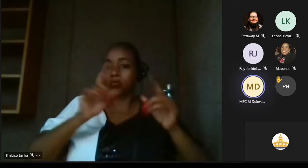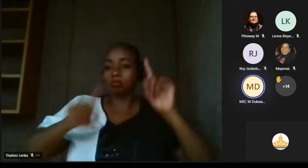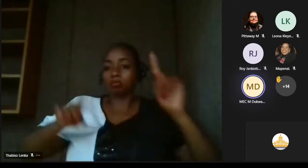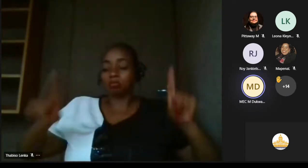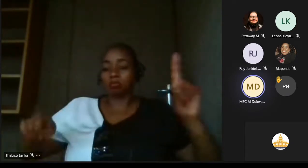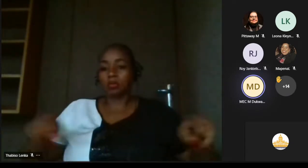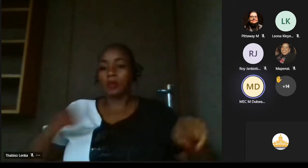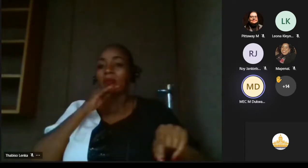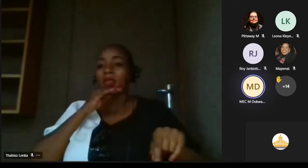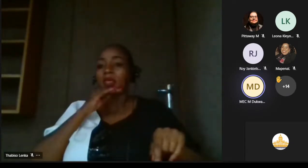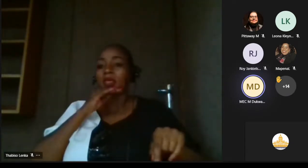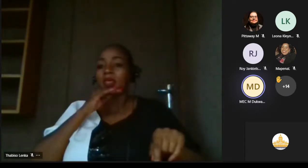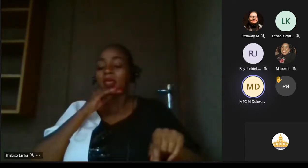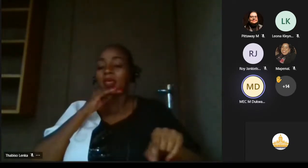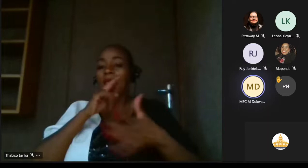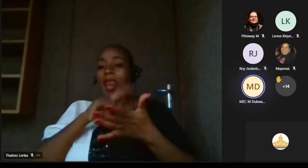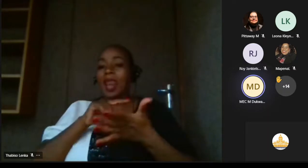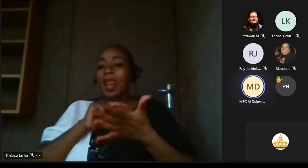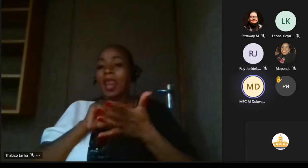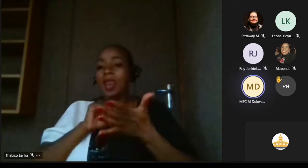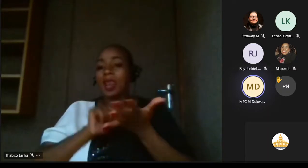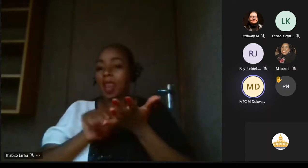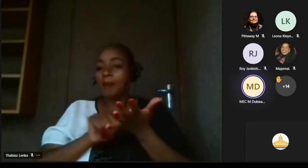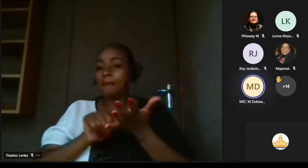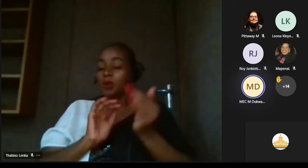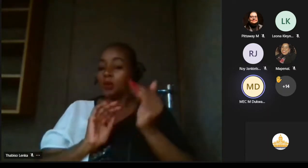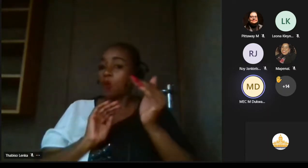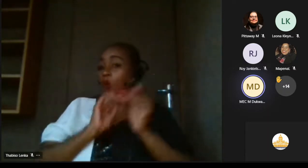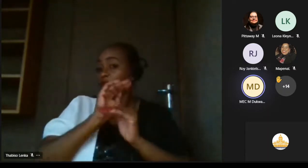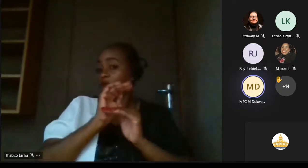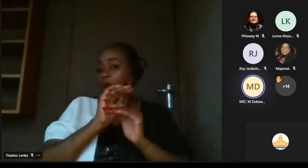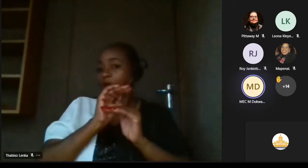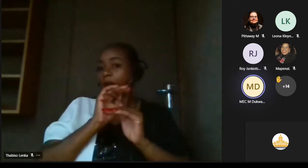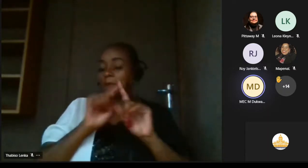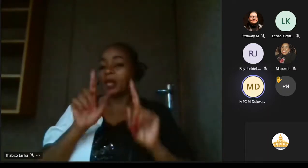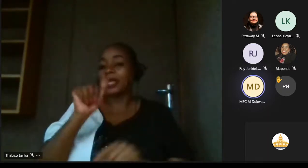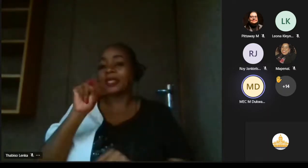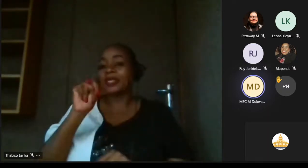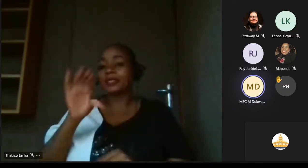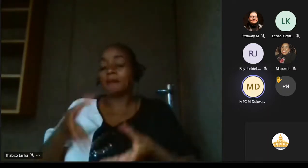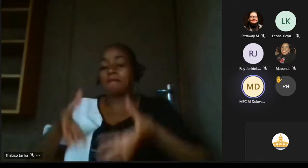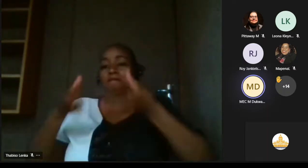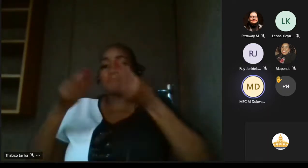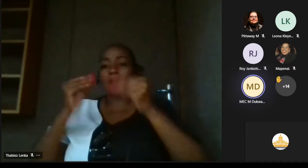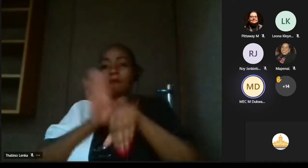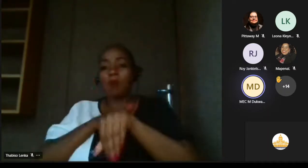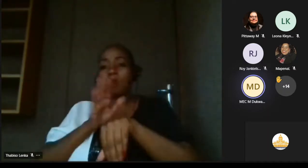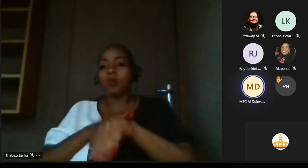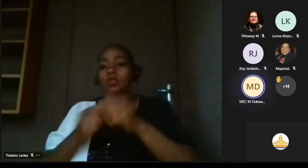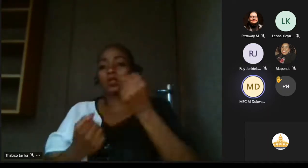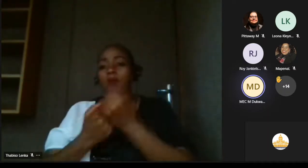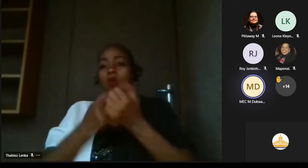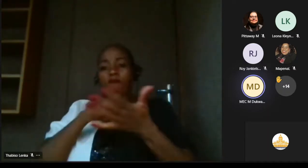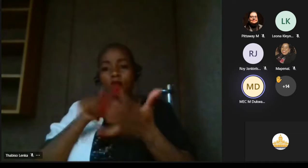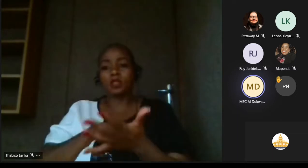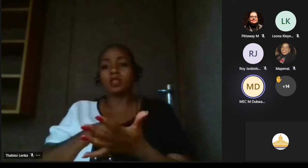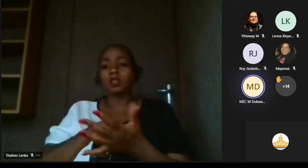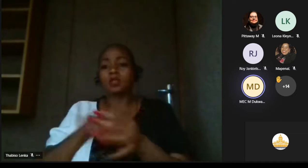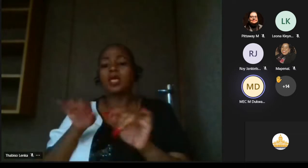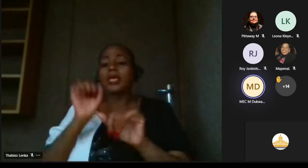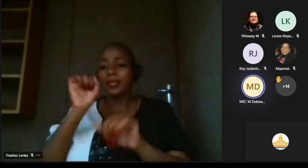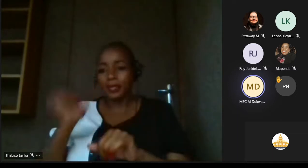majority. The ANC received most votes. It is correct that we have not received the votes as we did in the